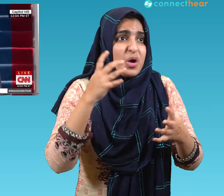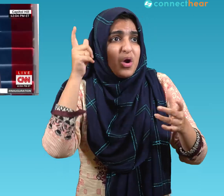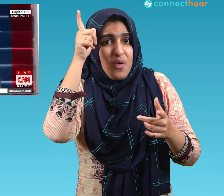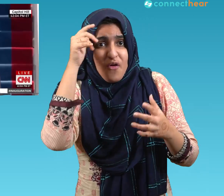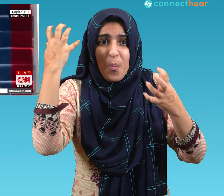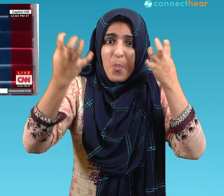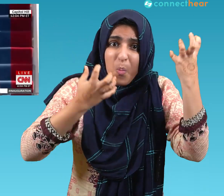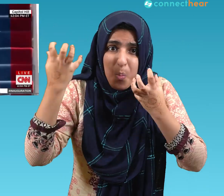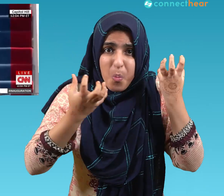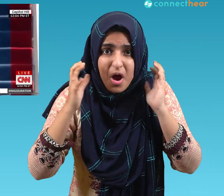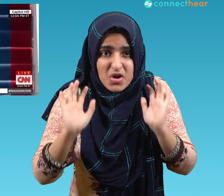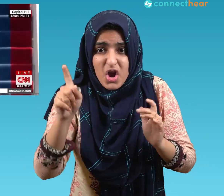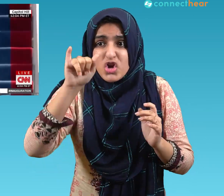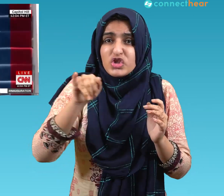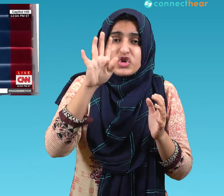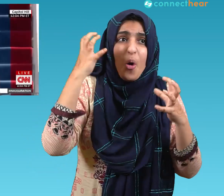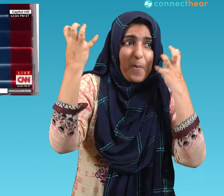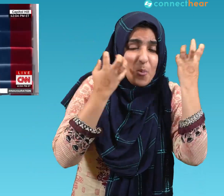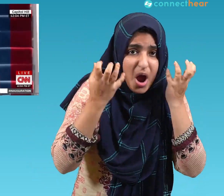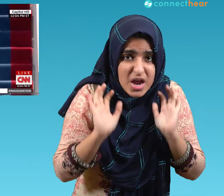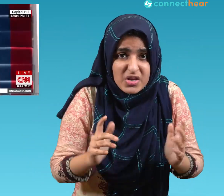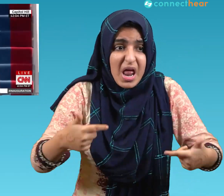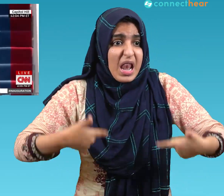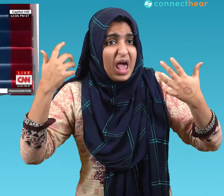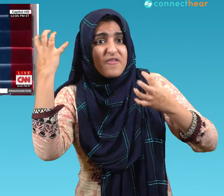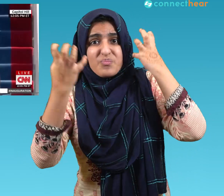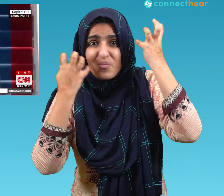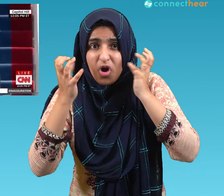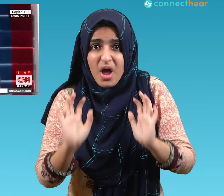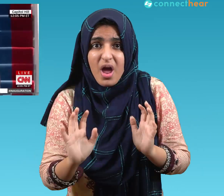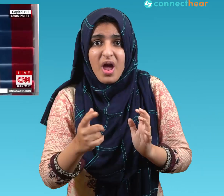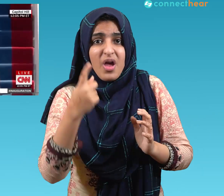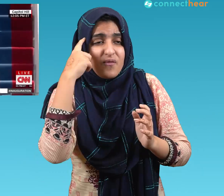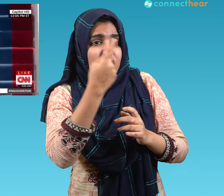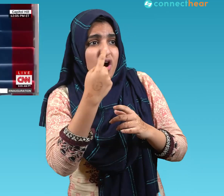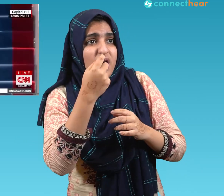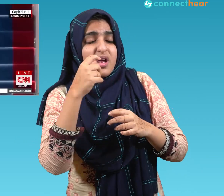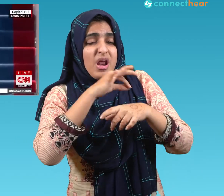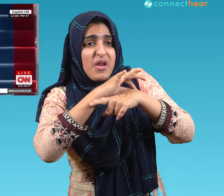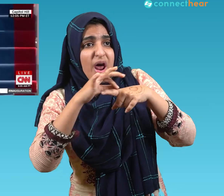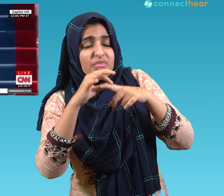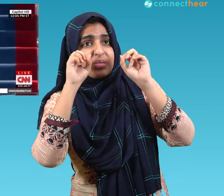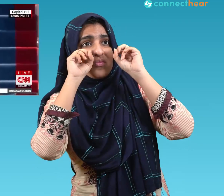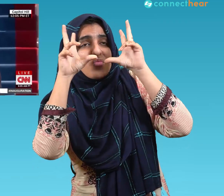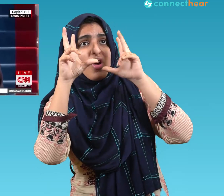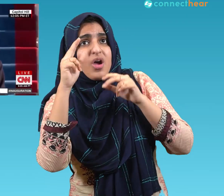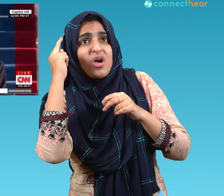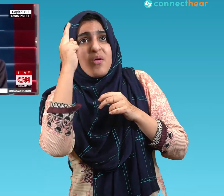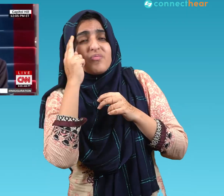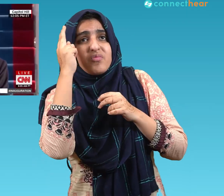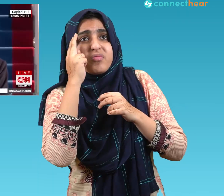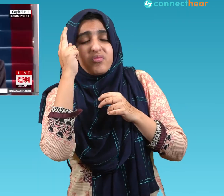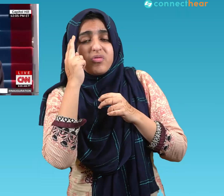I understand they worry about their jobs. I understand, like my dad, they lay at bed at night, staring at the ceiling,